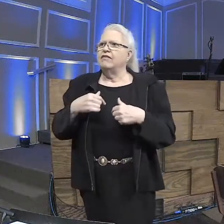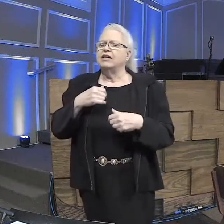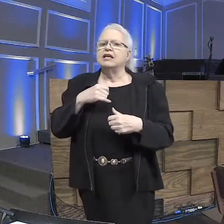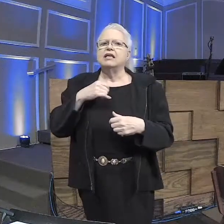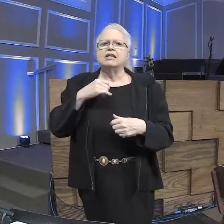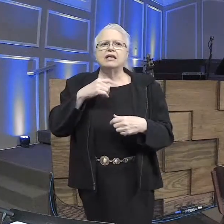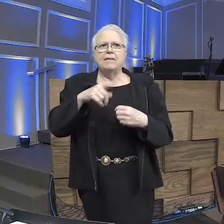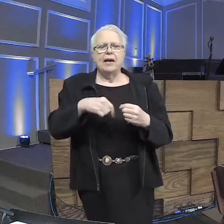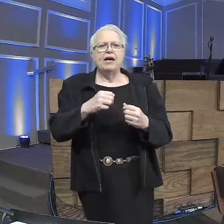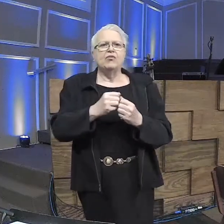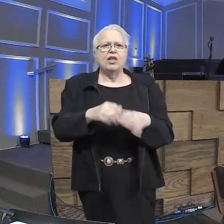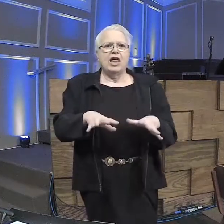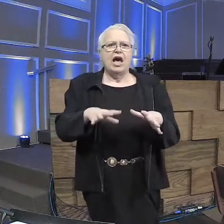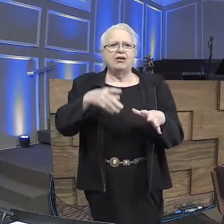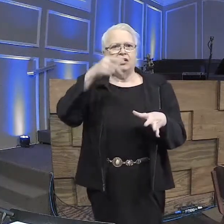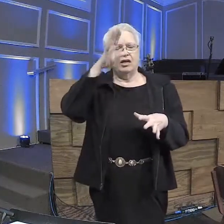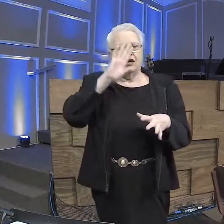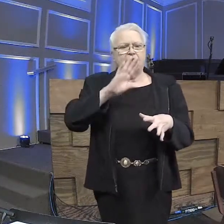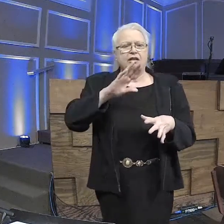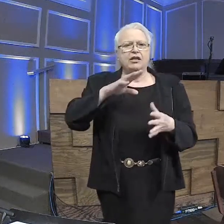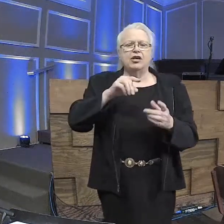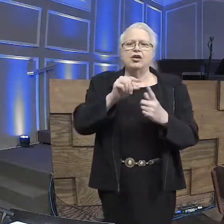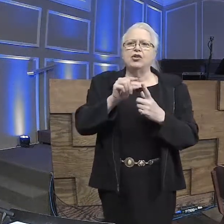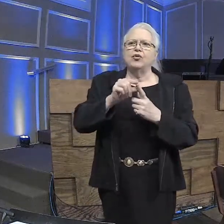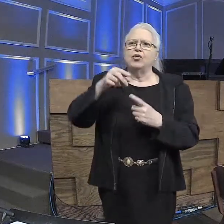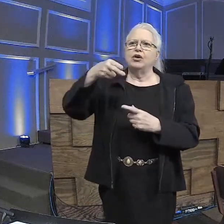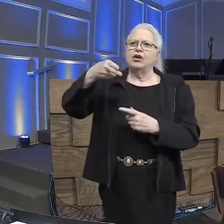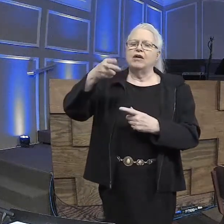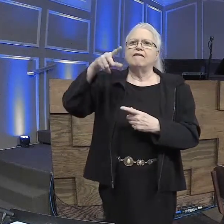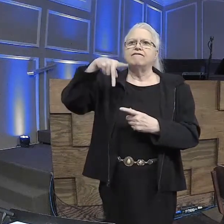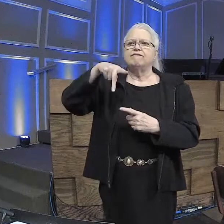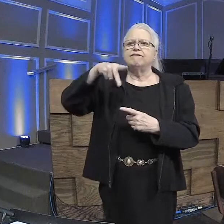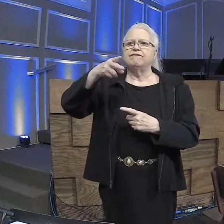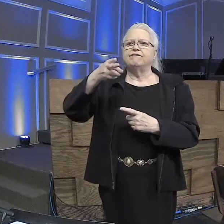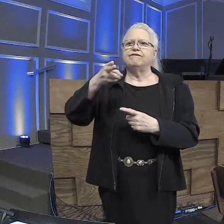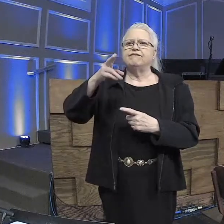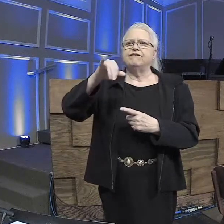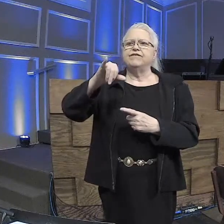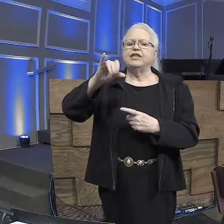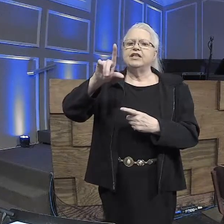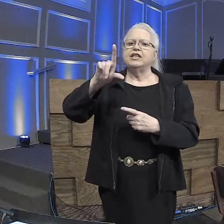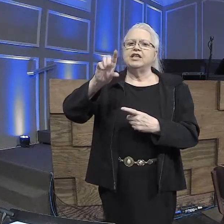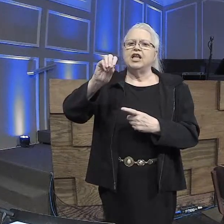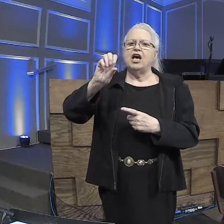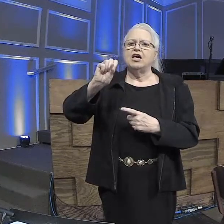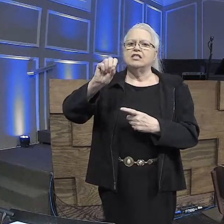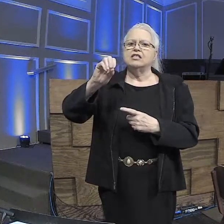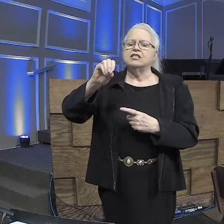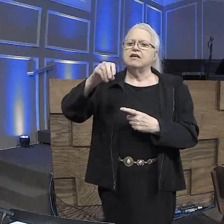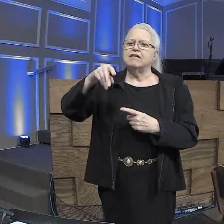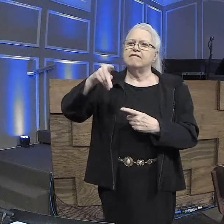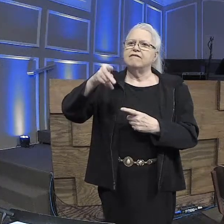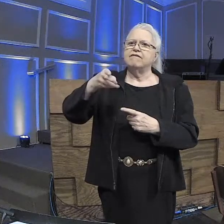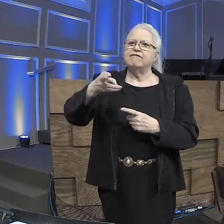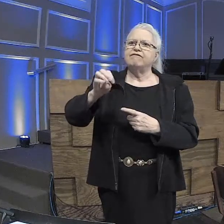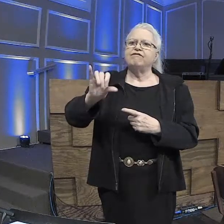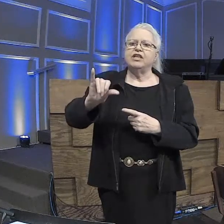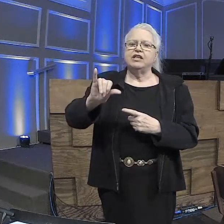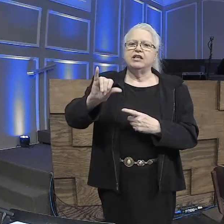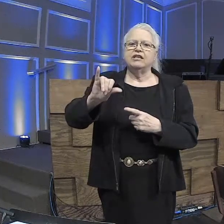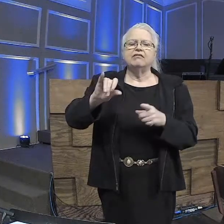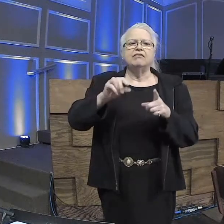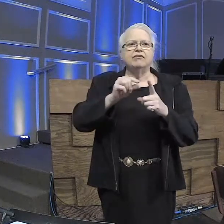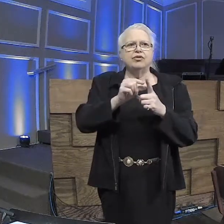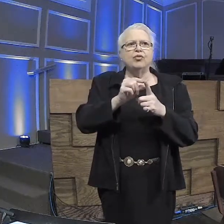God. Now, the word philosophy here, it's a root word. Phileo is the word for love, as you know, in the Greek